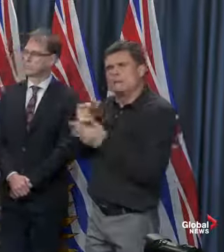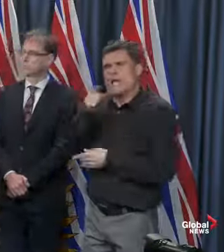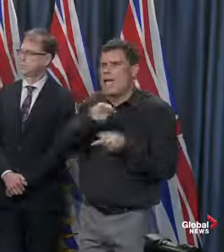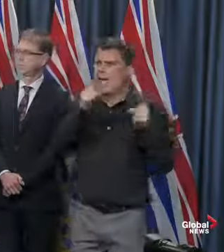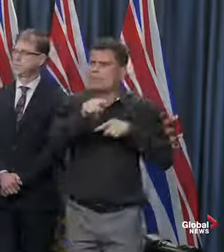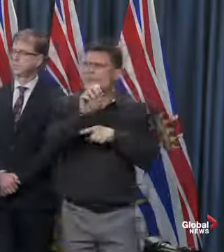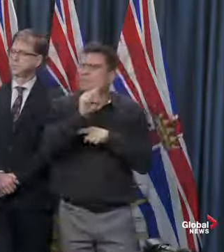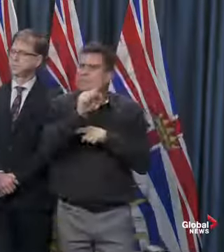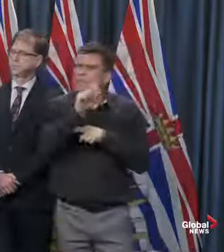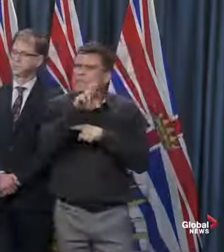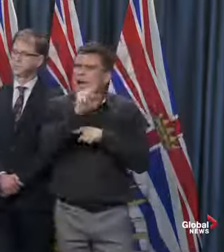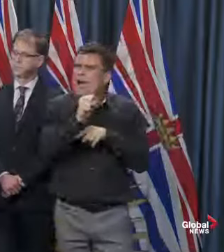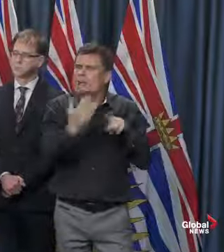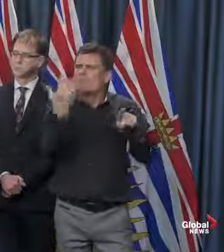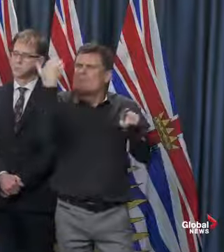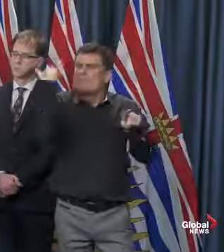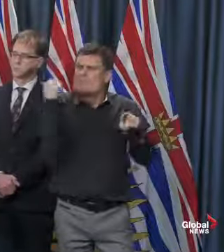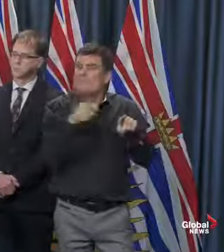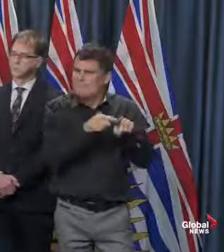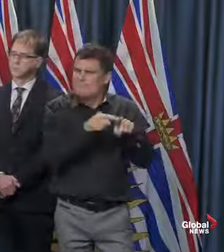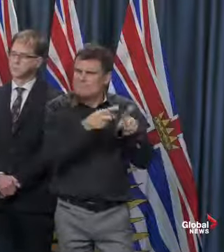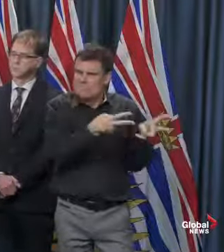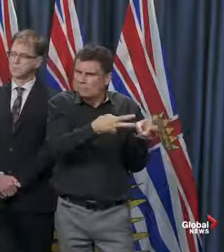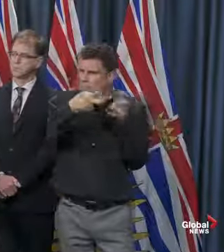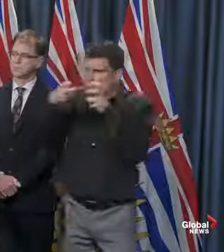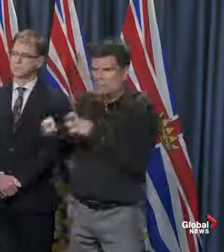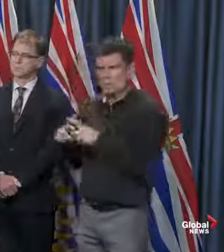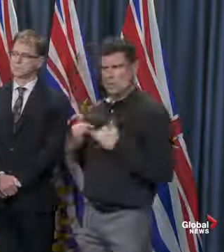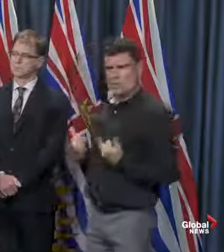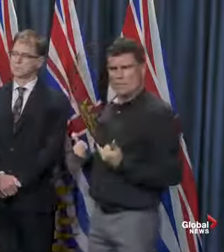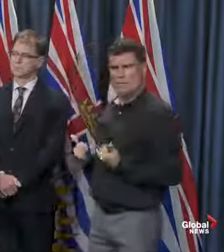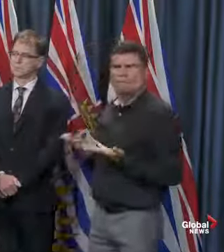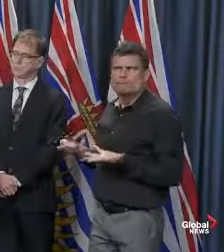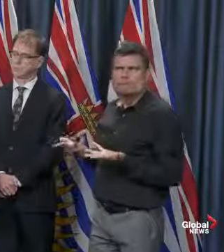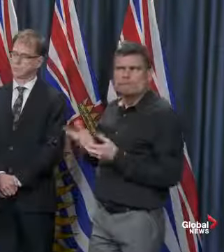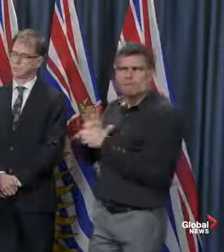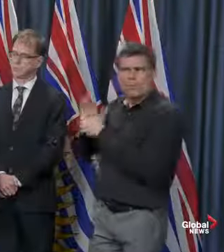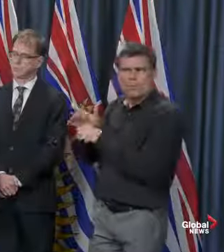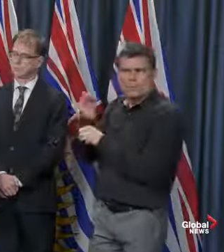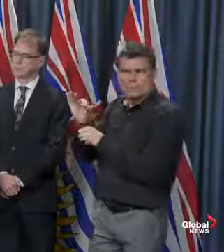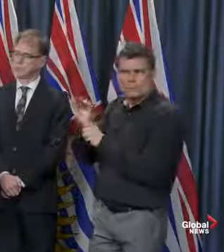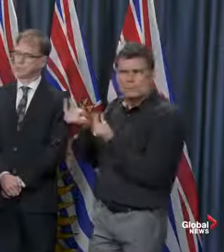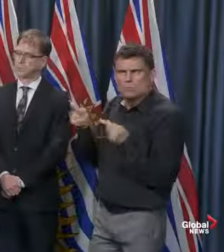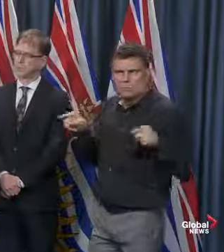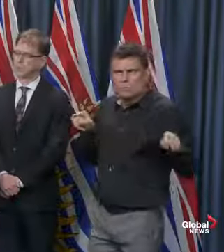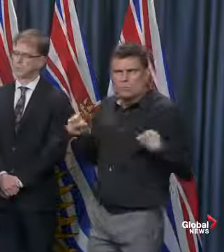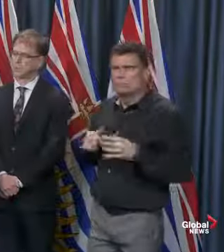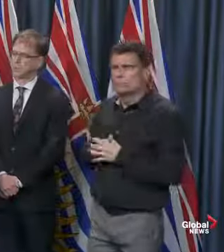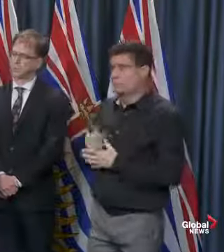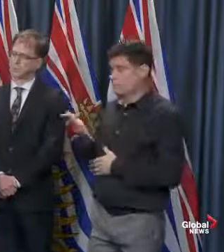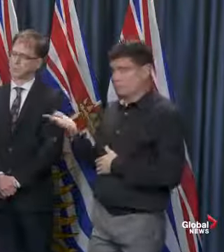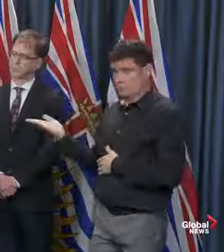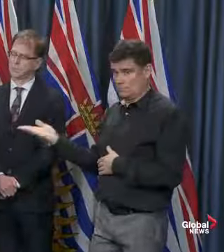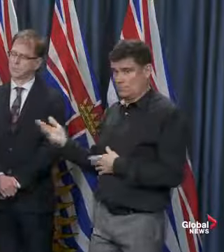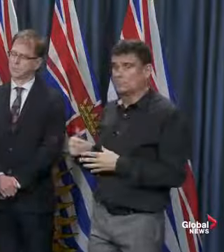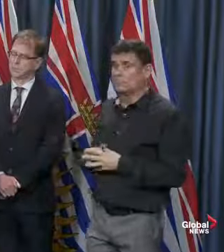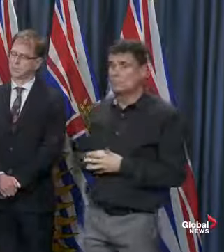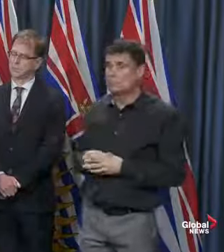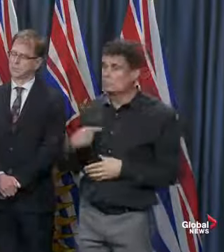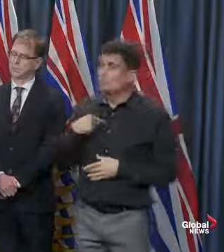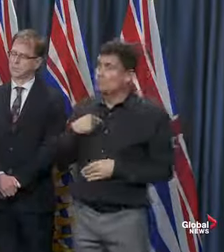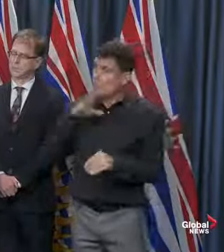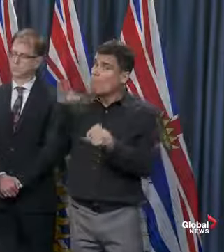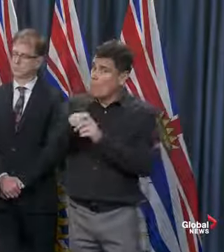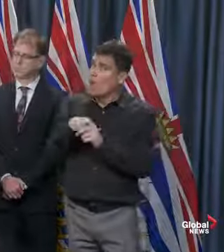Yeah, absolutely. It was I was very involved with that response as well, and some of the things we learned were about